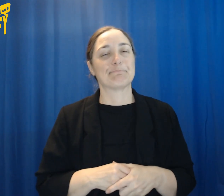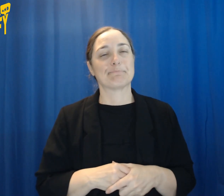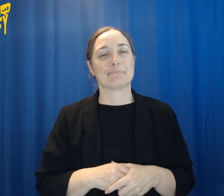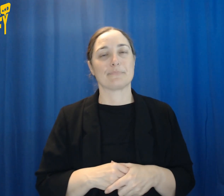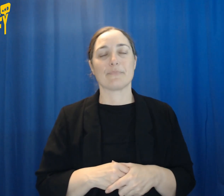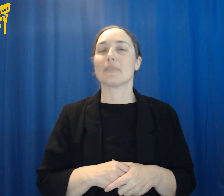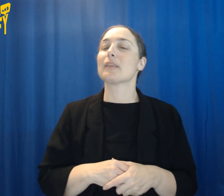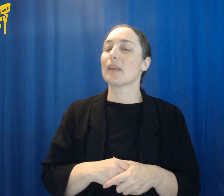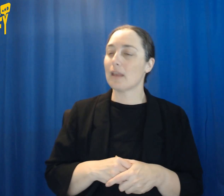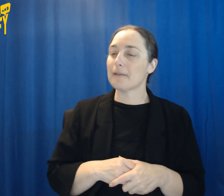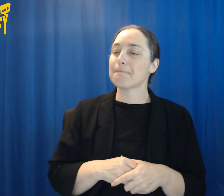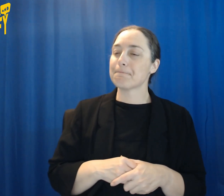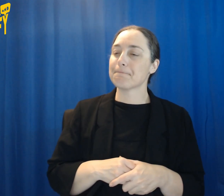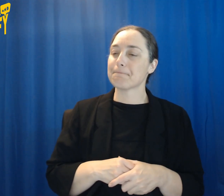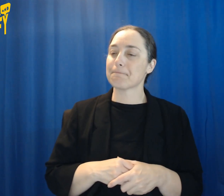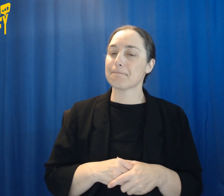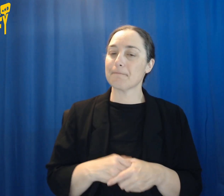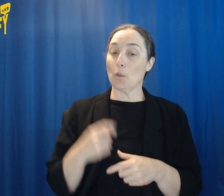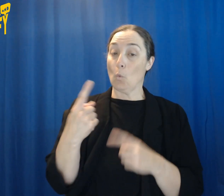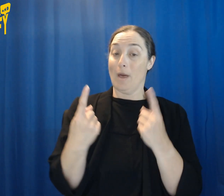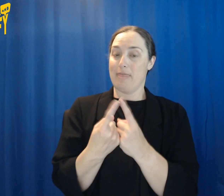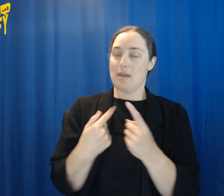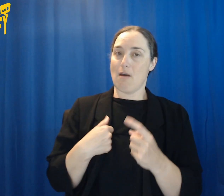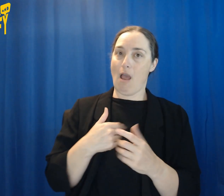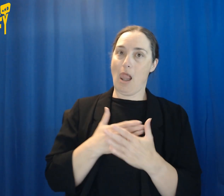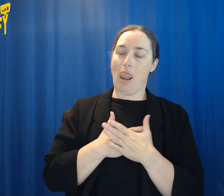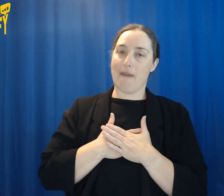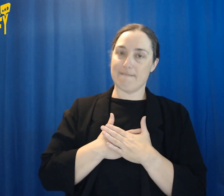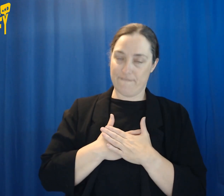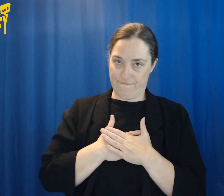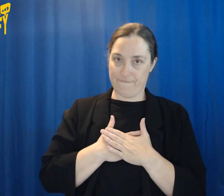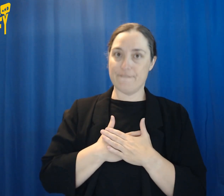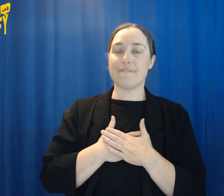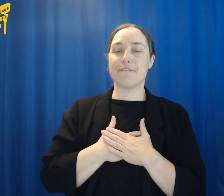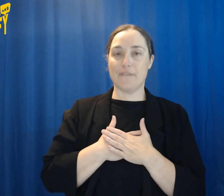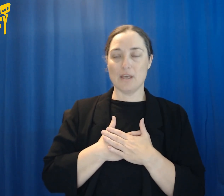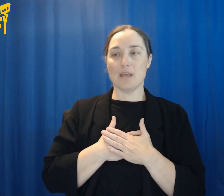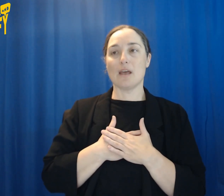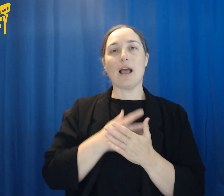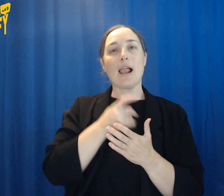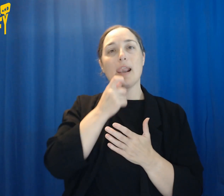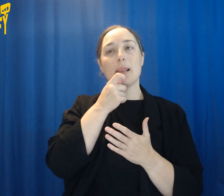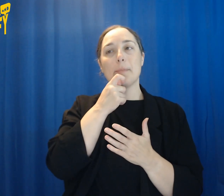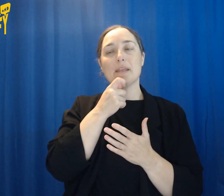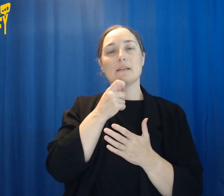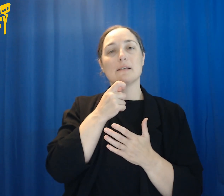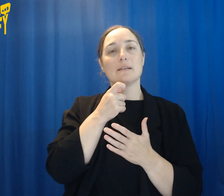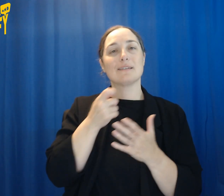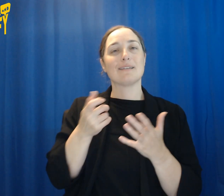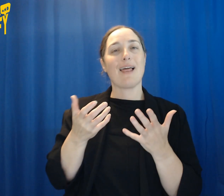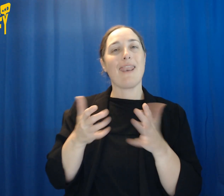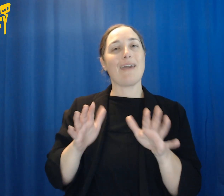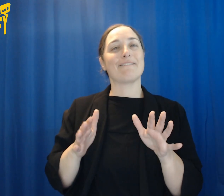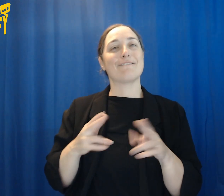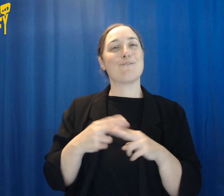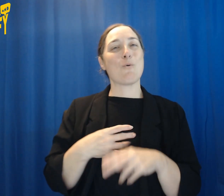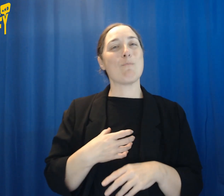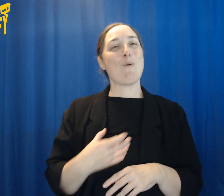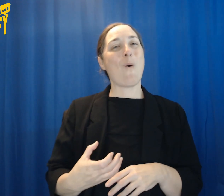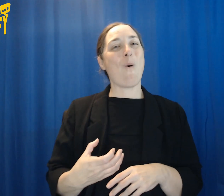of the things that I loved about the book was that you left it open for more. You didn't tie everything up